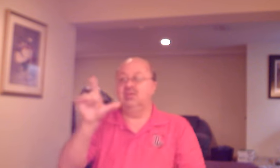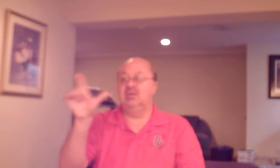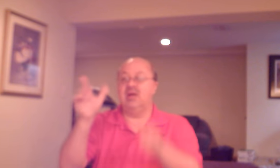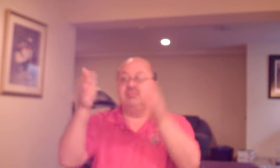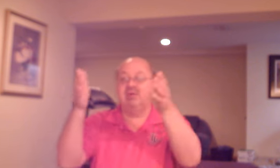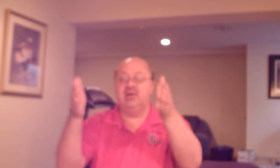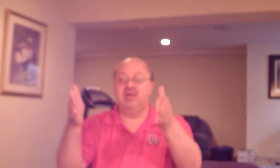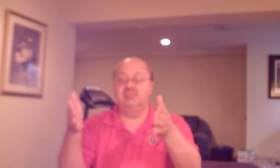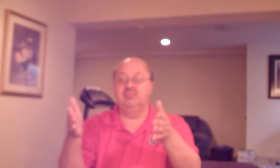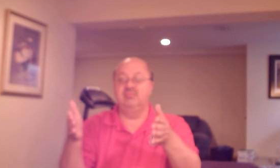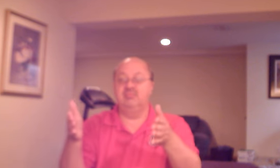Librarian.